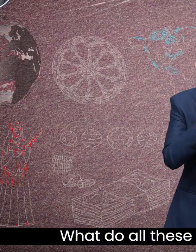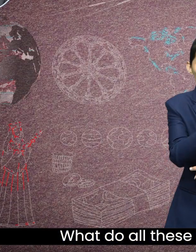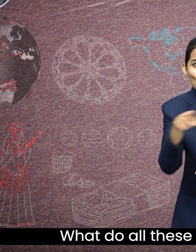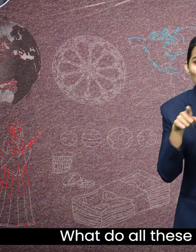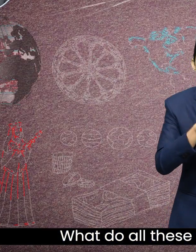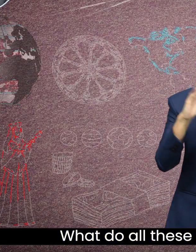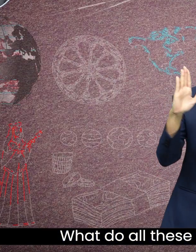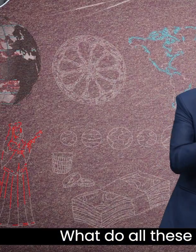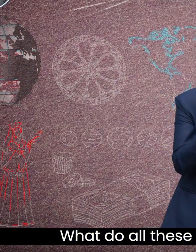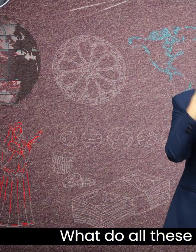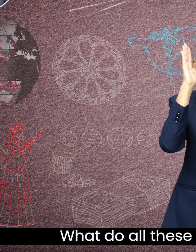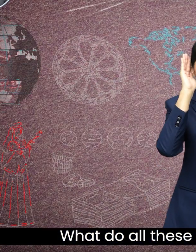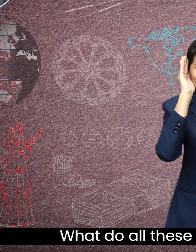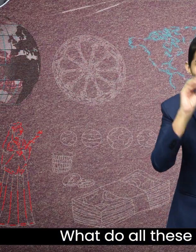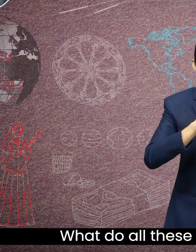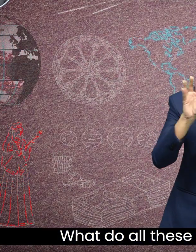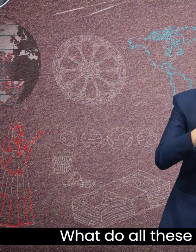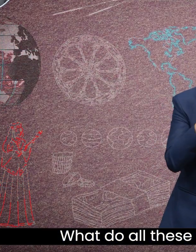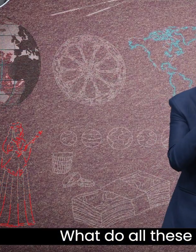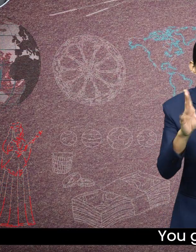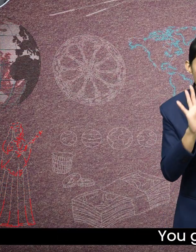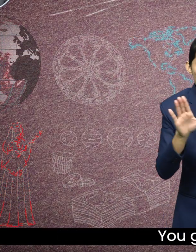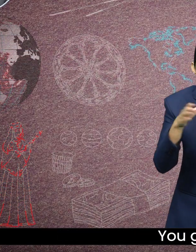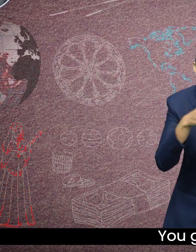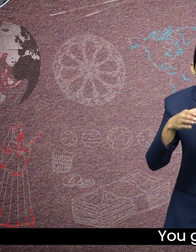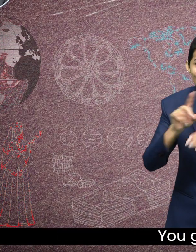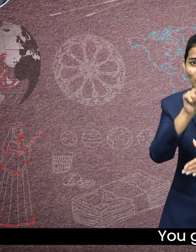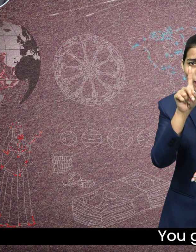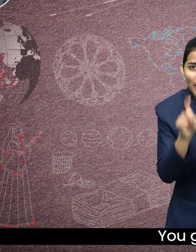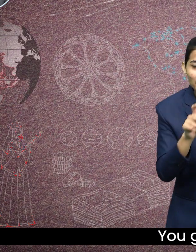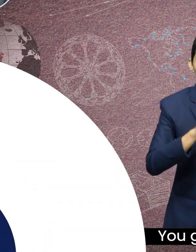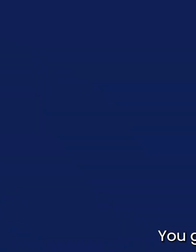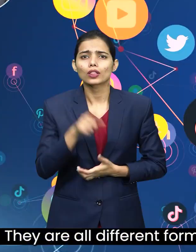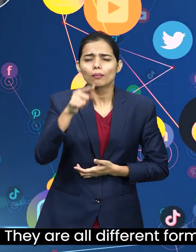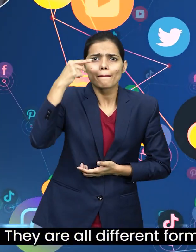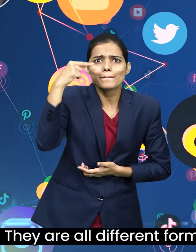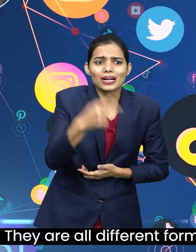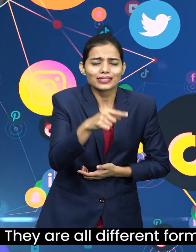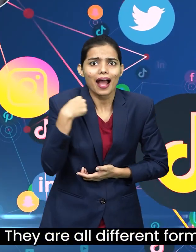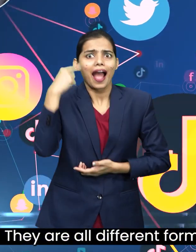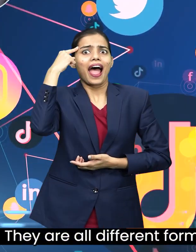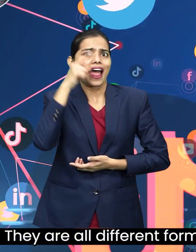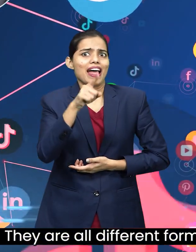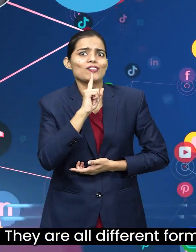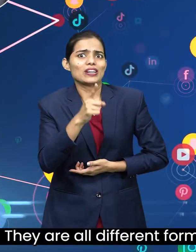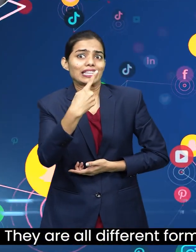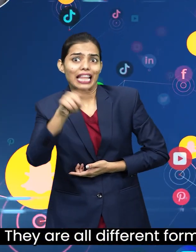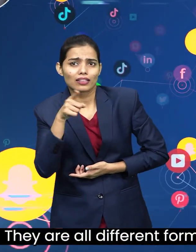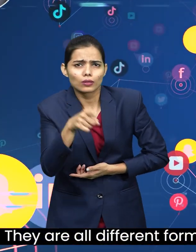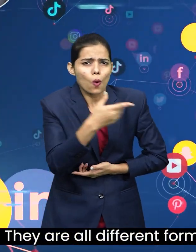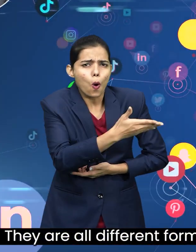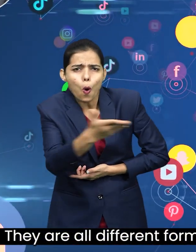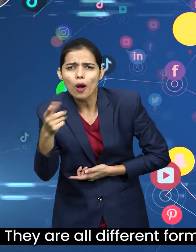What do all these mediums have in common? You guessed it right. They are all different forms of mass